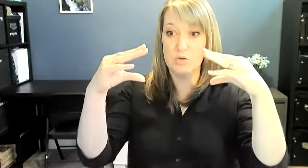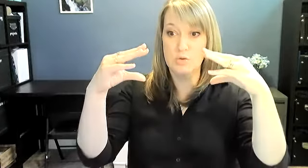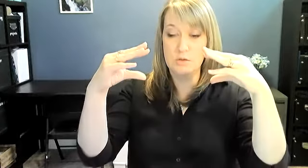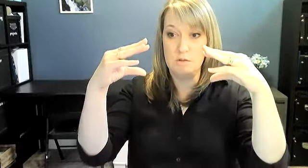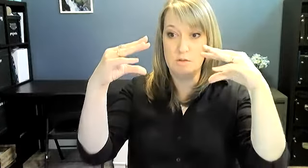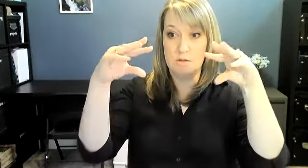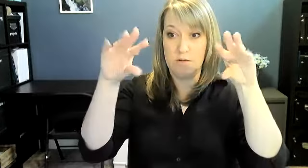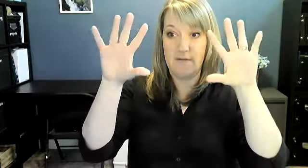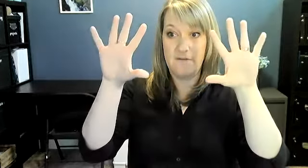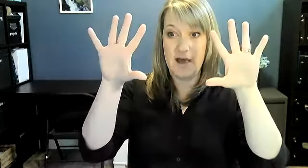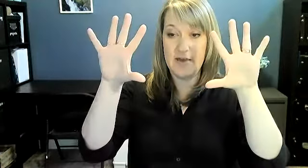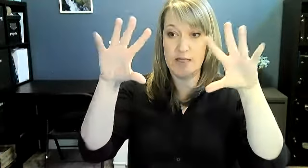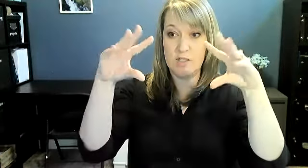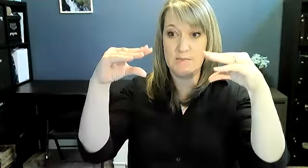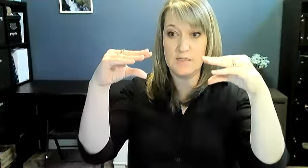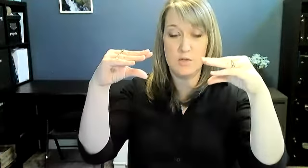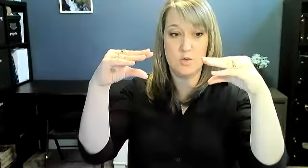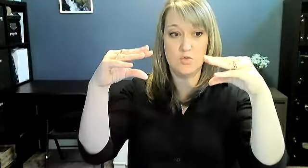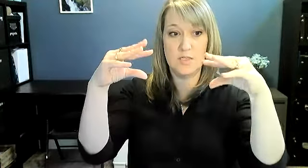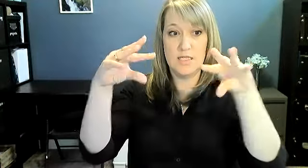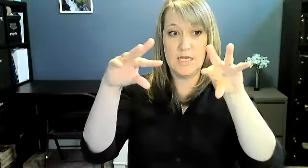2 5 hand shapes that are really,